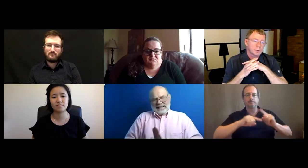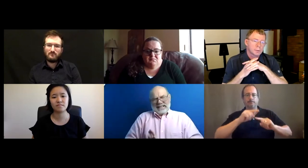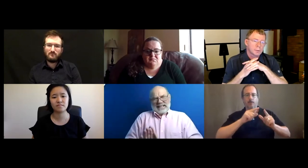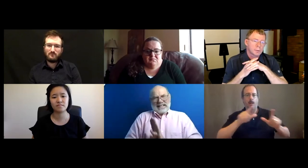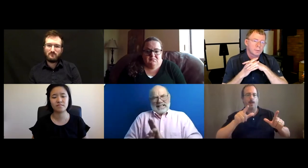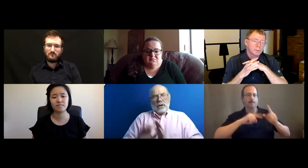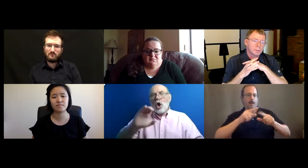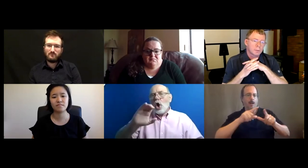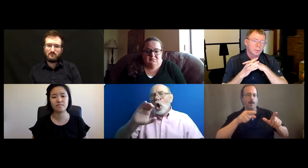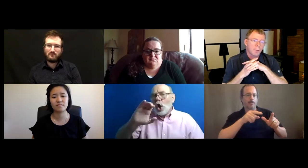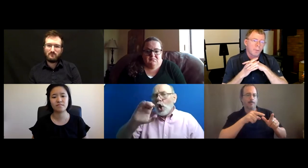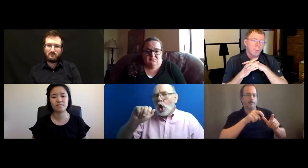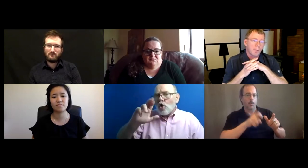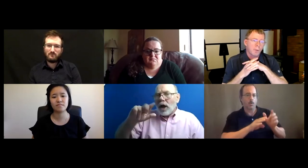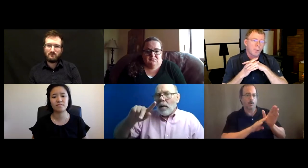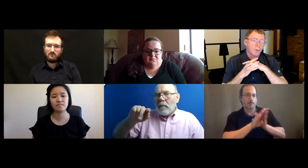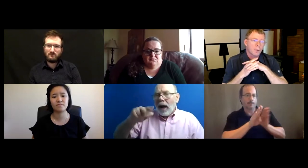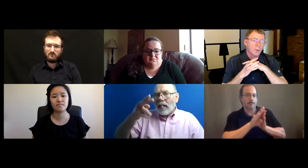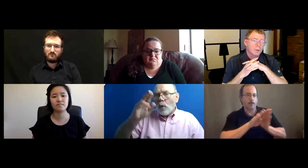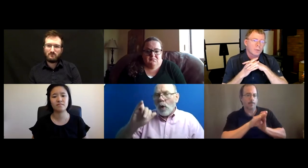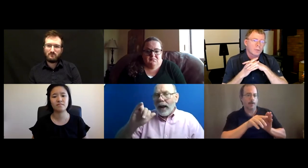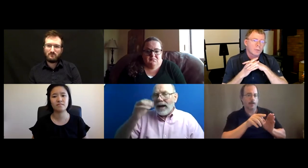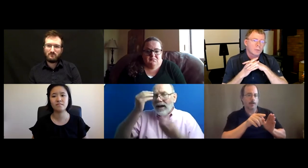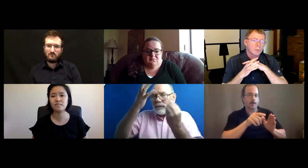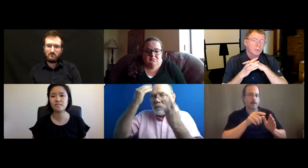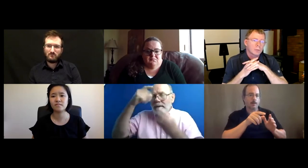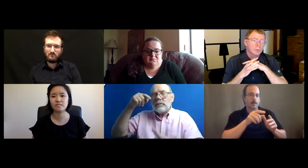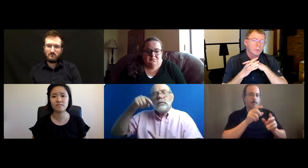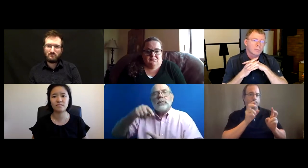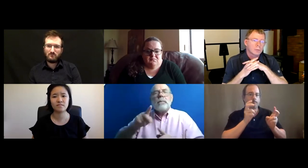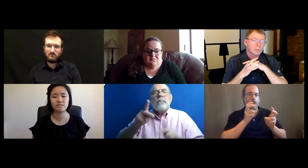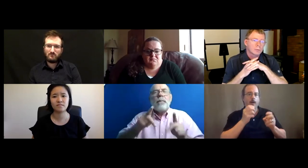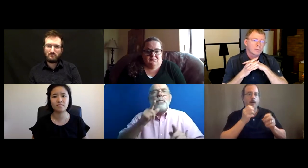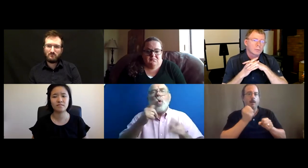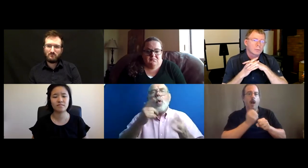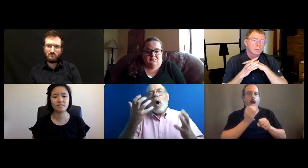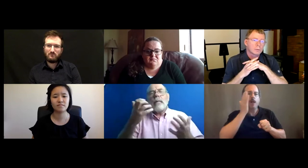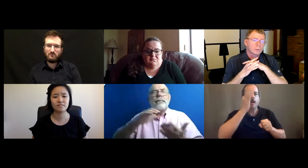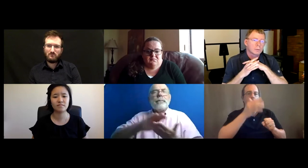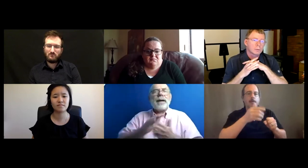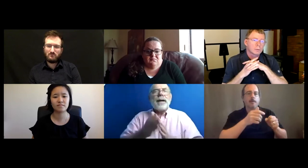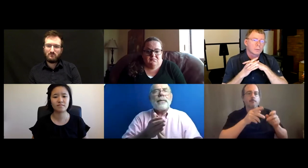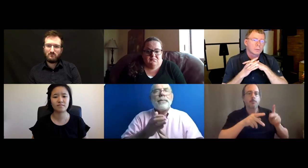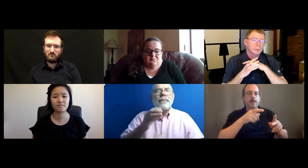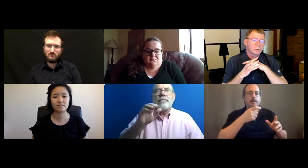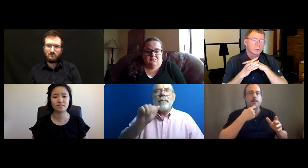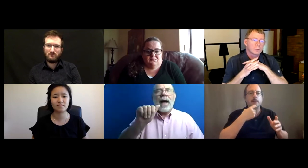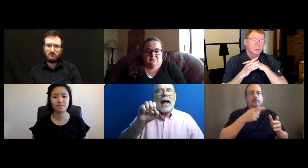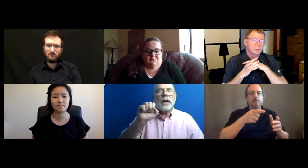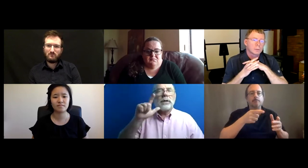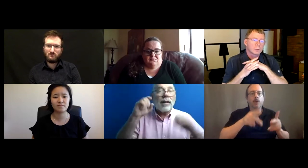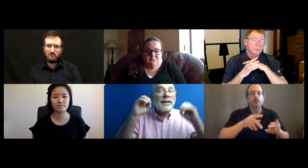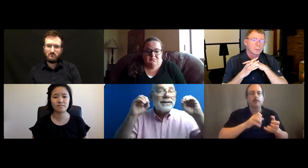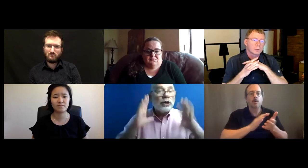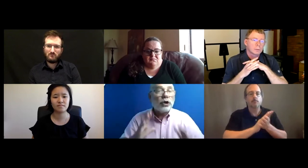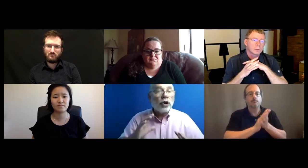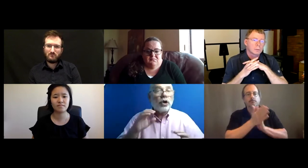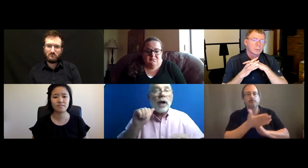of Canada has created a career pathway information document for those who would like to